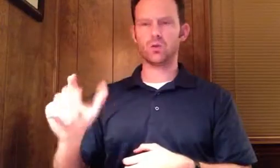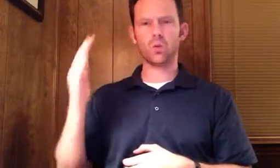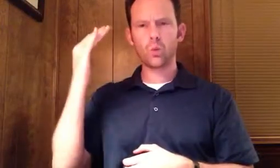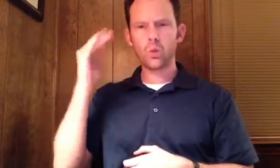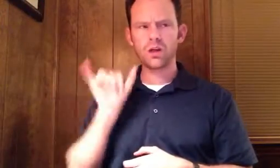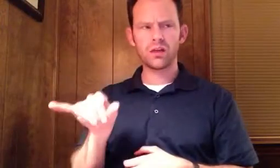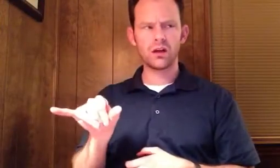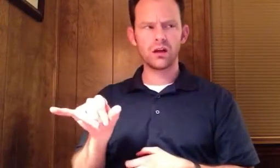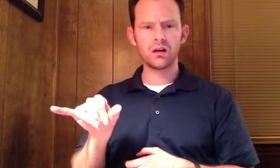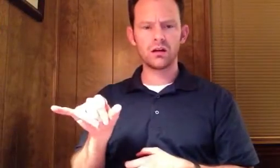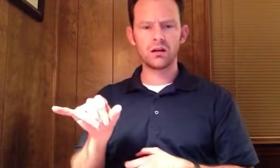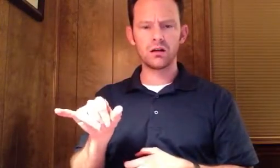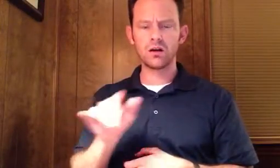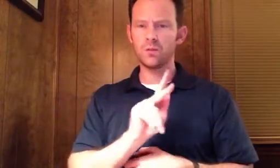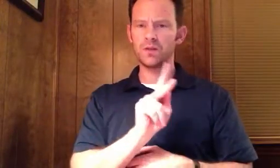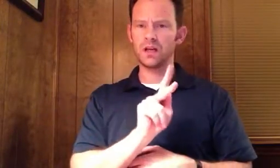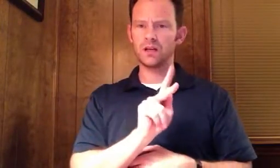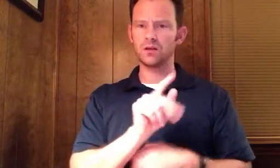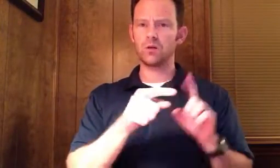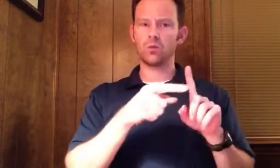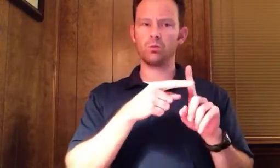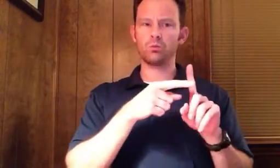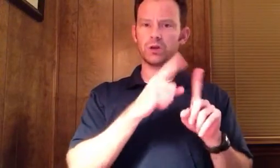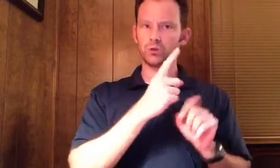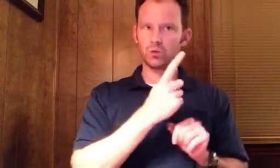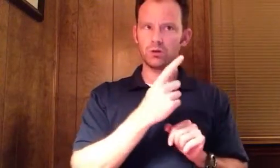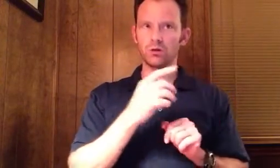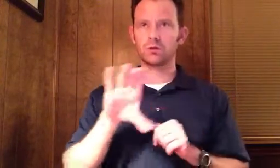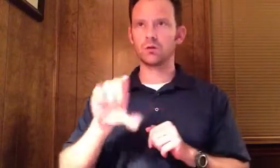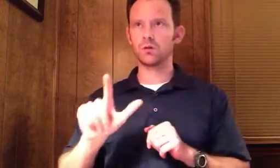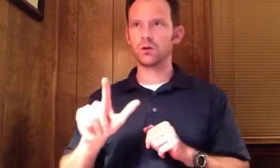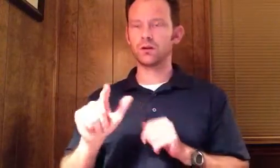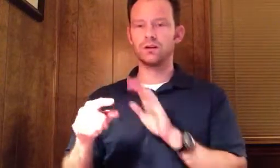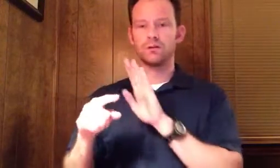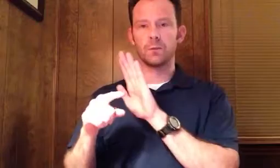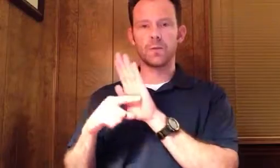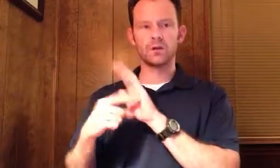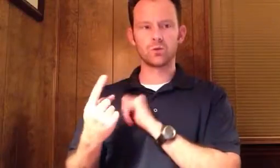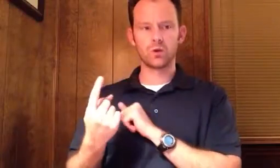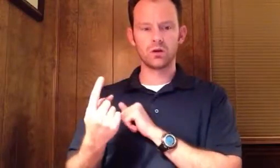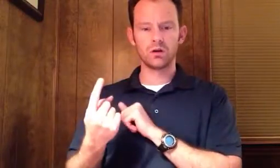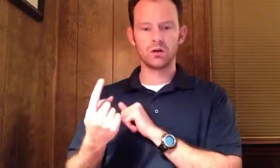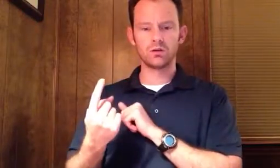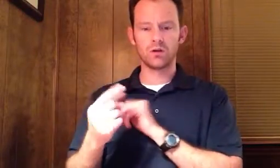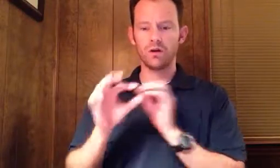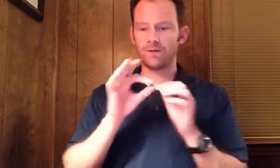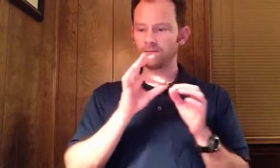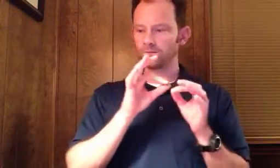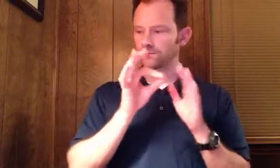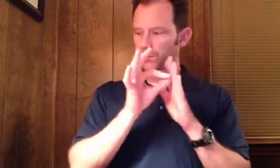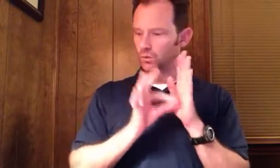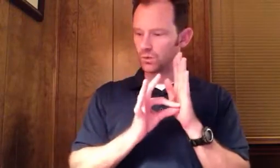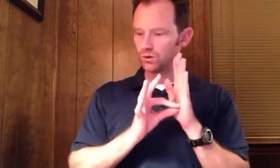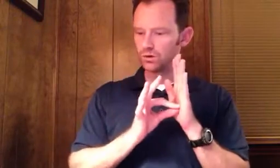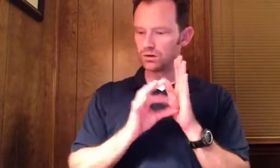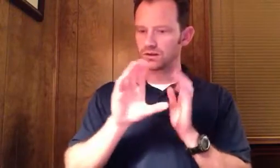Because potassium is +1 and chlorine is a -1, so the formula for potassium chloride is K1Cl1. You'll see here in